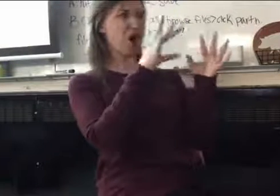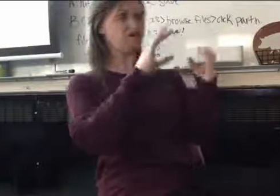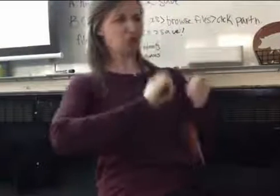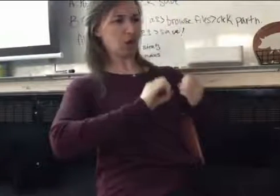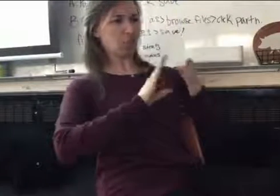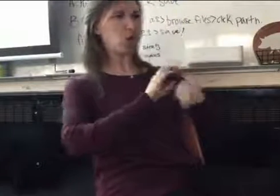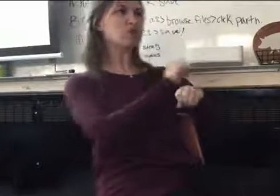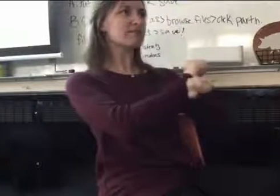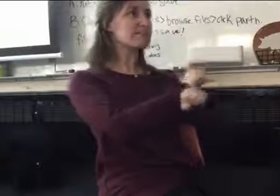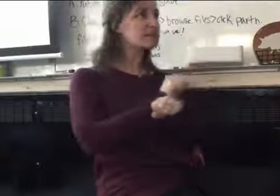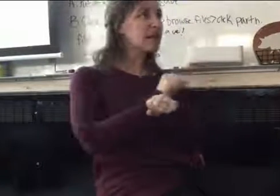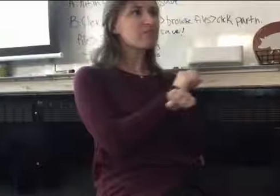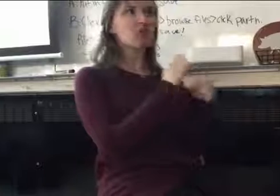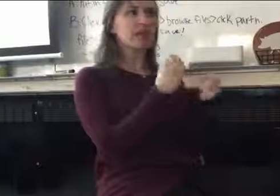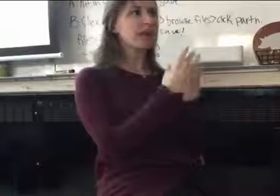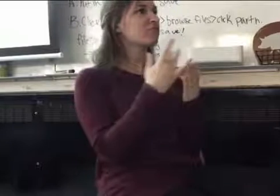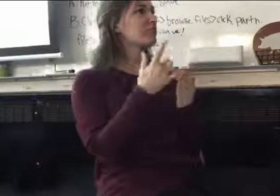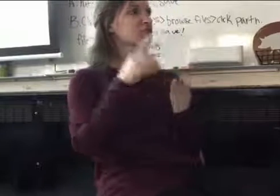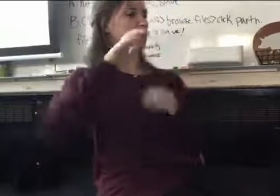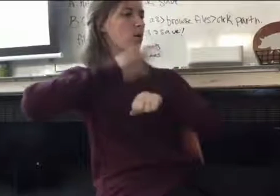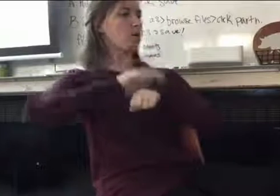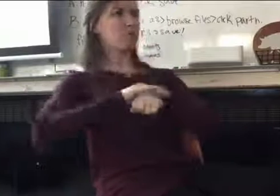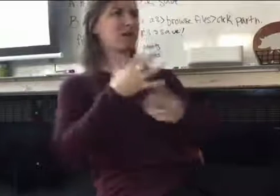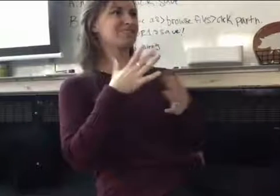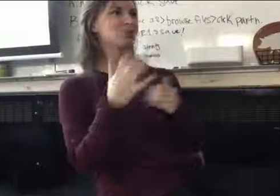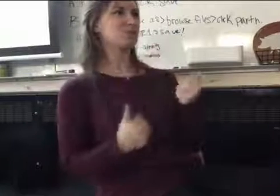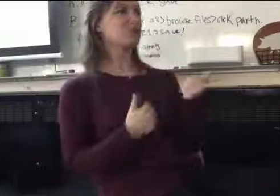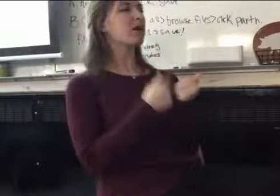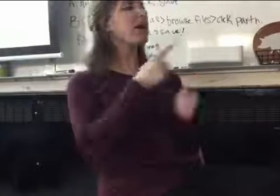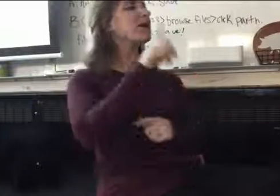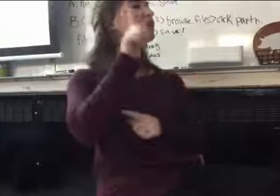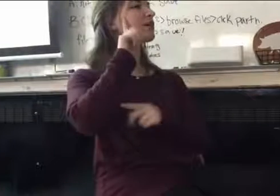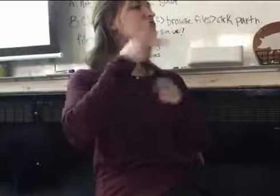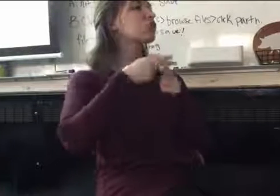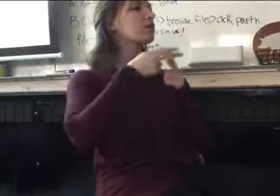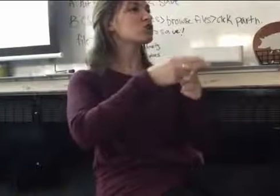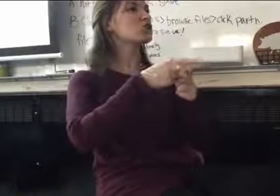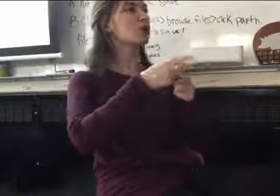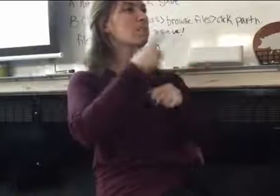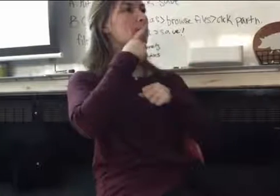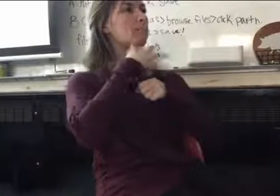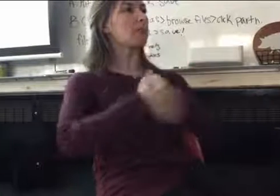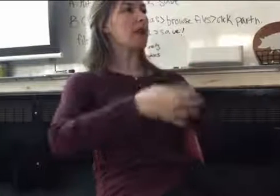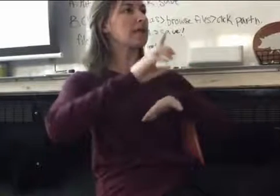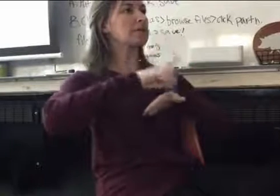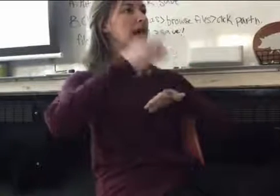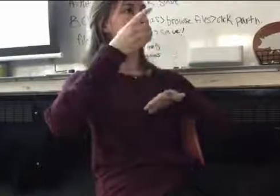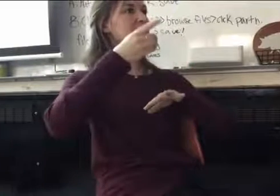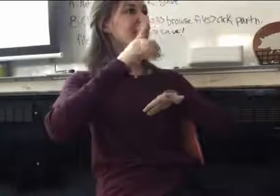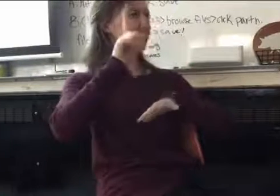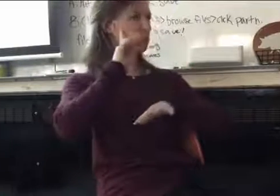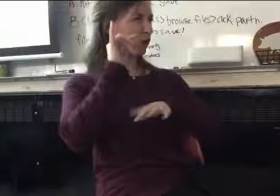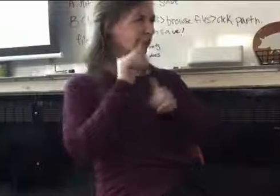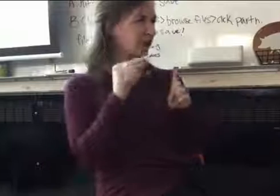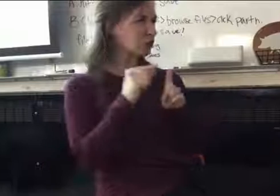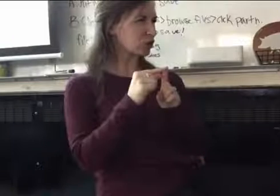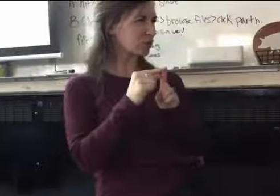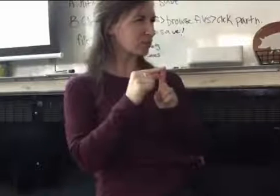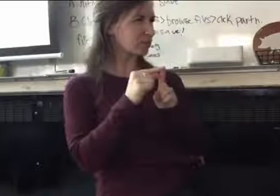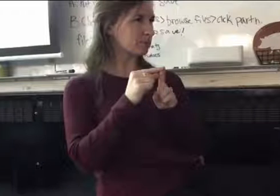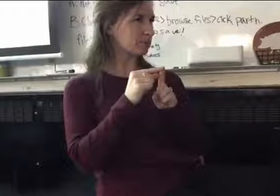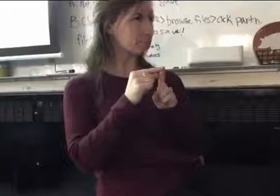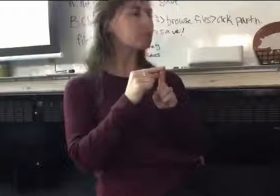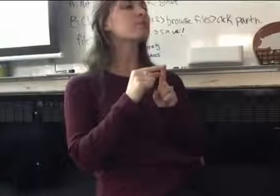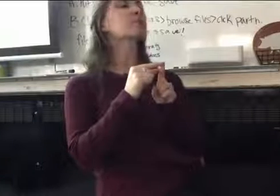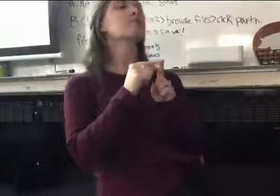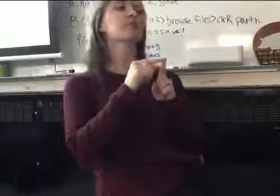of slavery and things like that. Have you guys ever heard of the term what's called a blood diamond? Has anybody ever heard of that term? Okay, what a blood diamond is, and